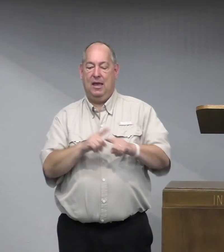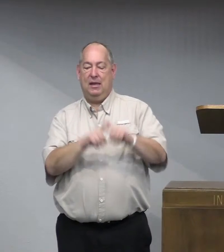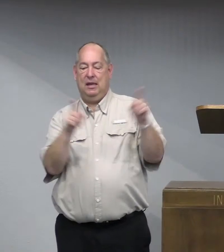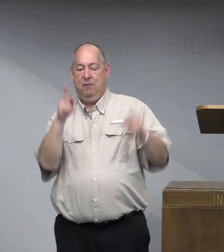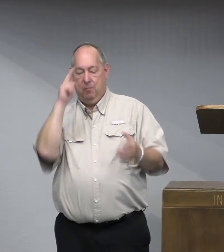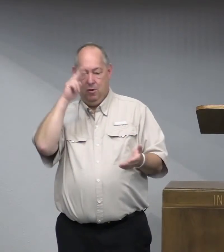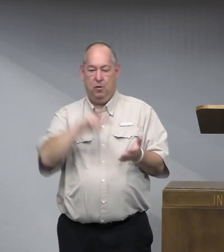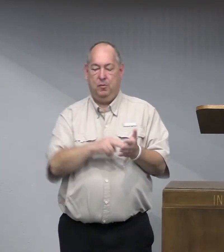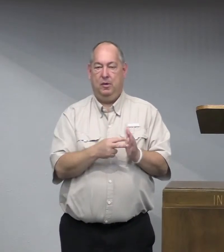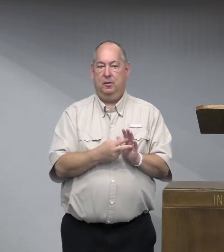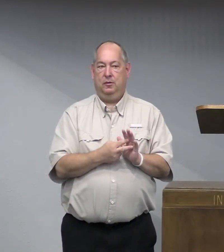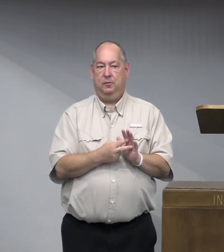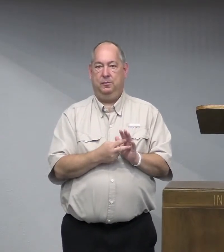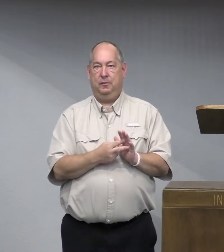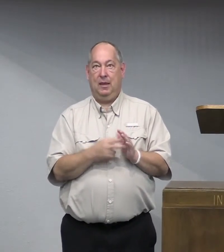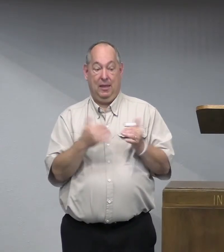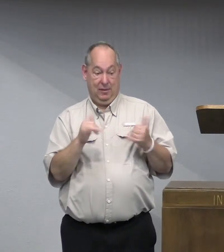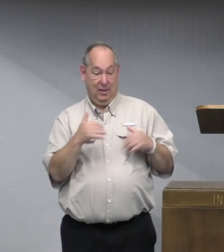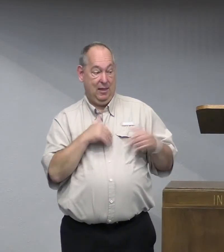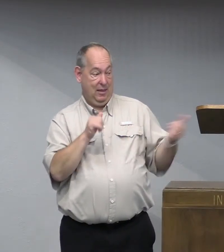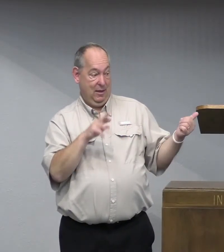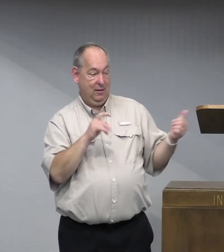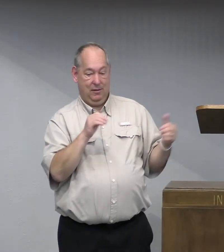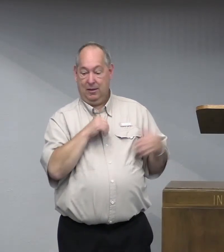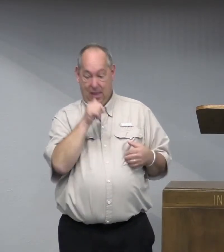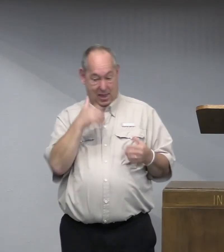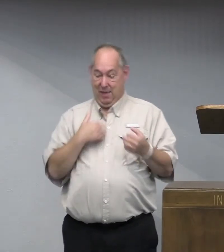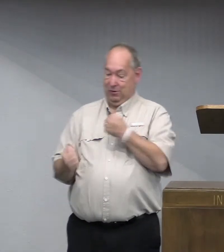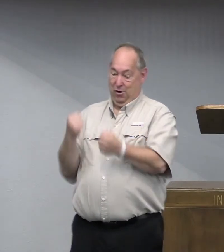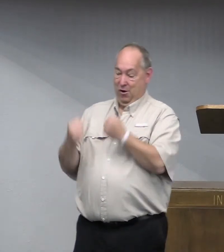different purpose. Still have the air cleaner, don't have the car.